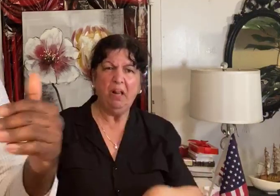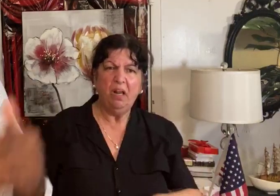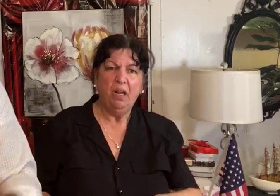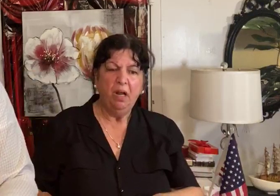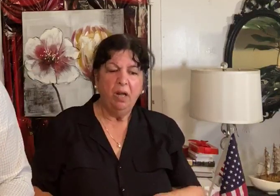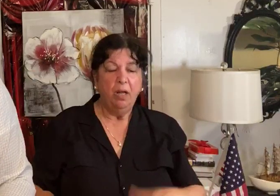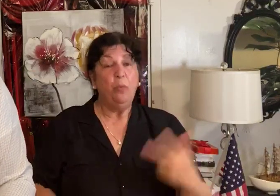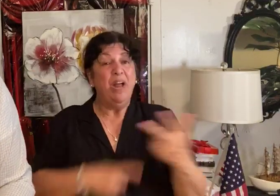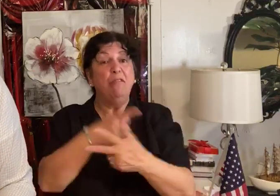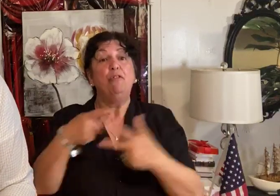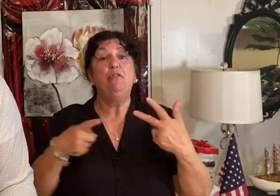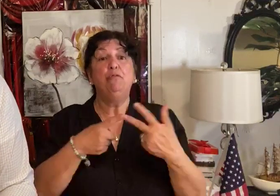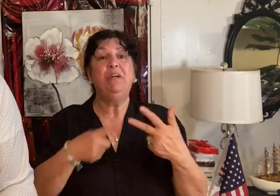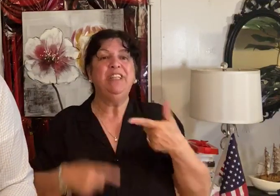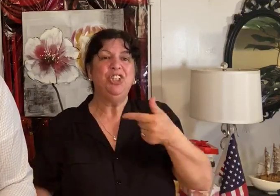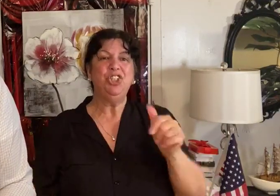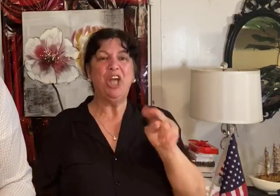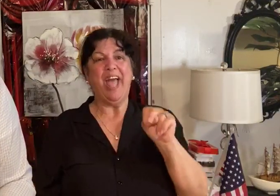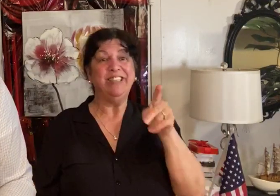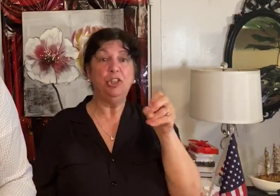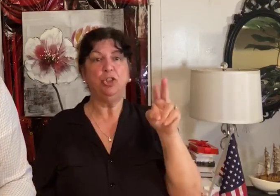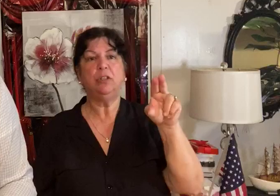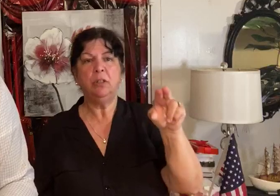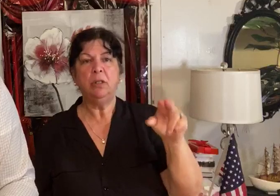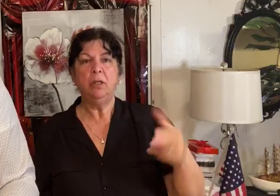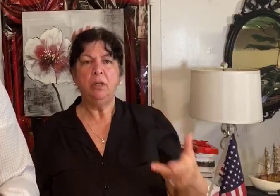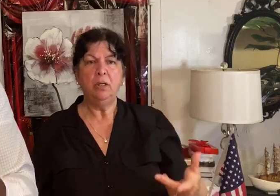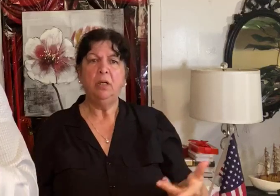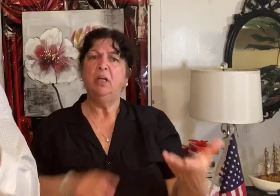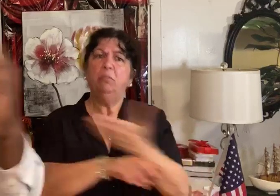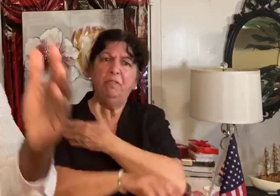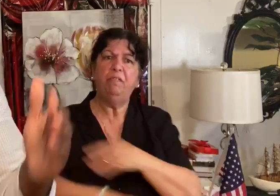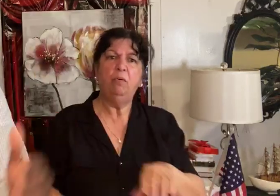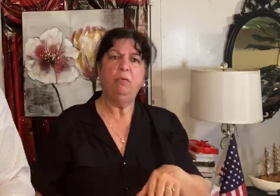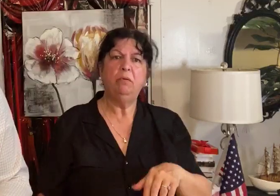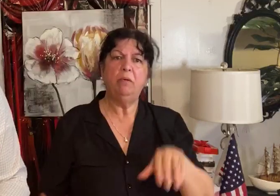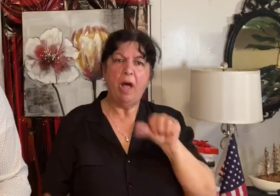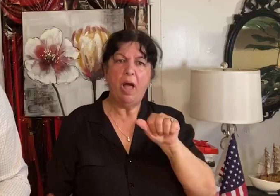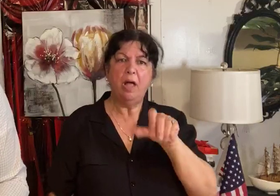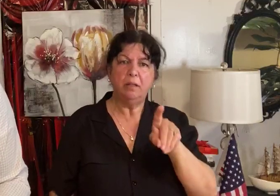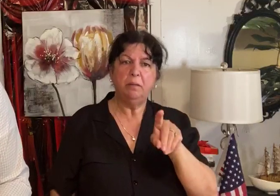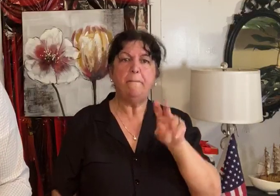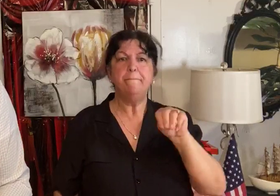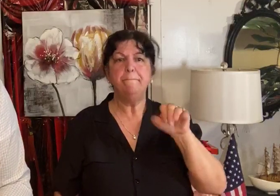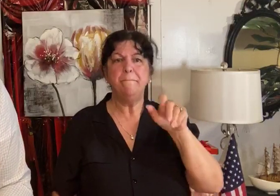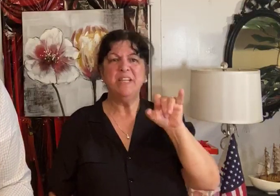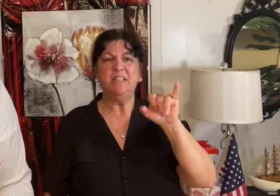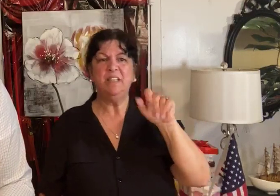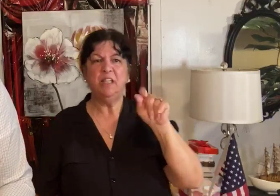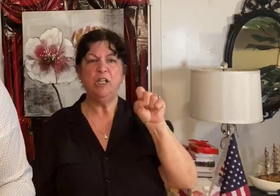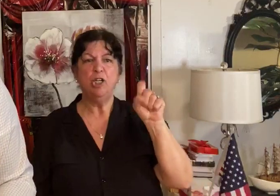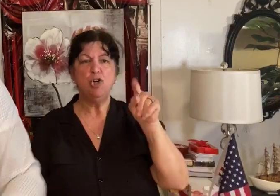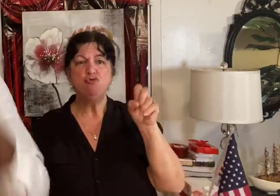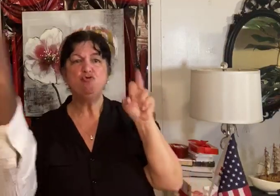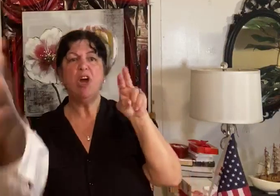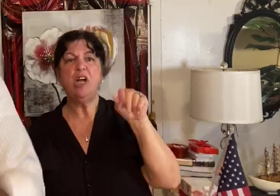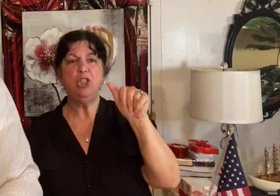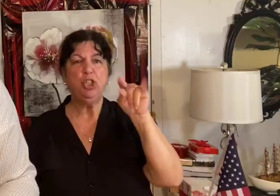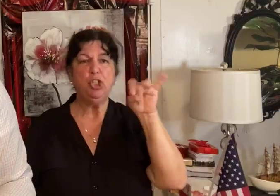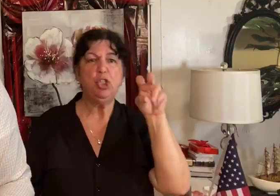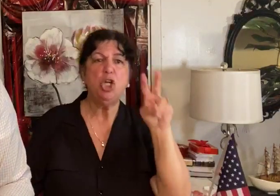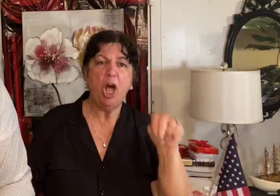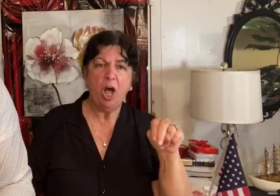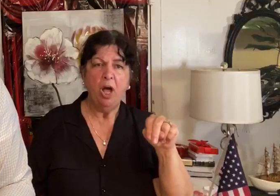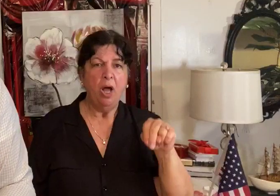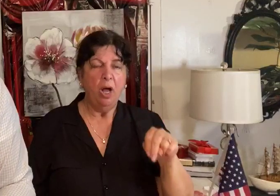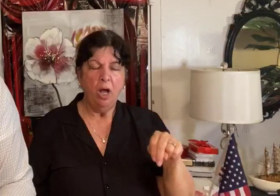have three genders. That they want to have gender confusion for the bathrooms. I'm not supposed